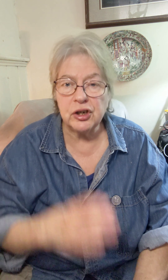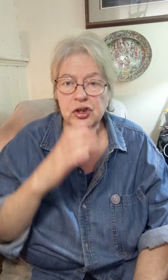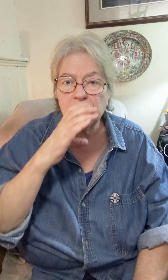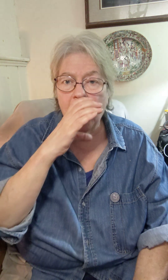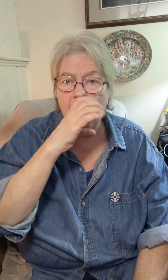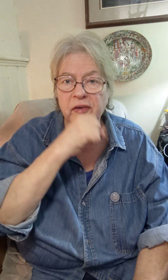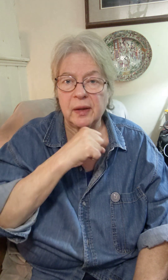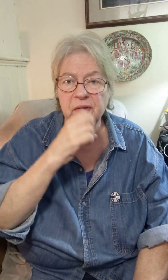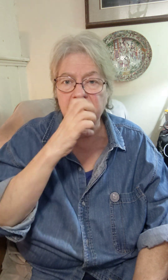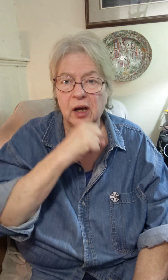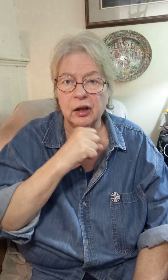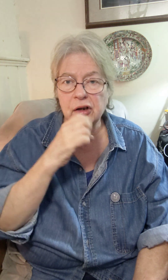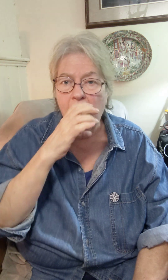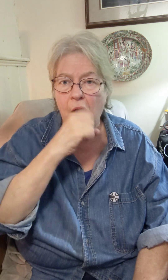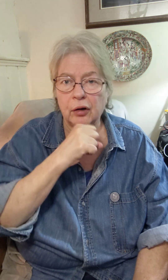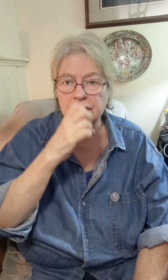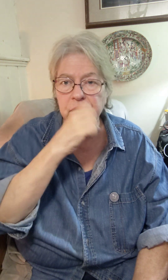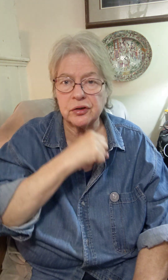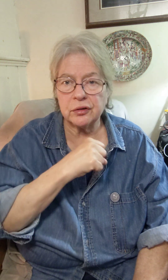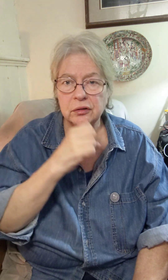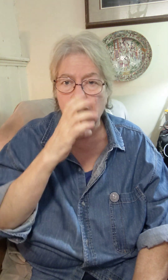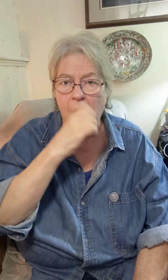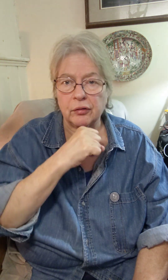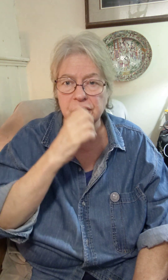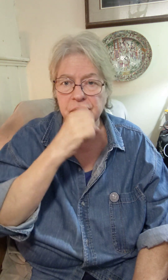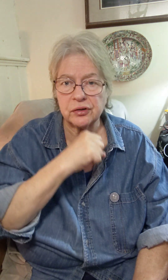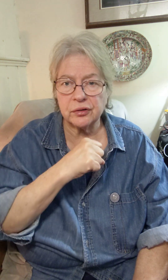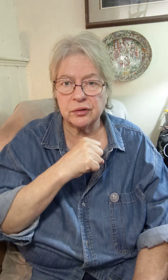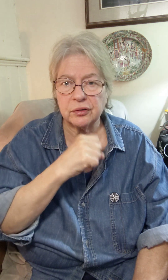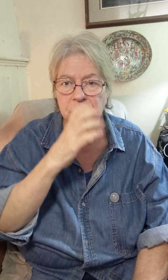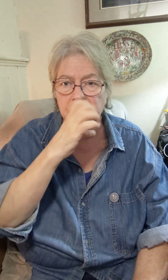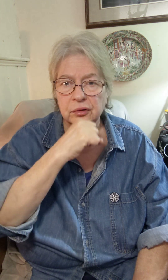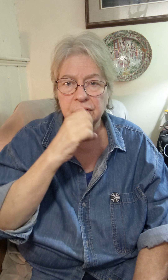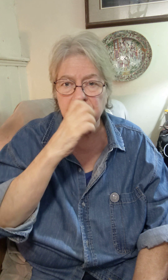Orange, same as the color, orange, orange.